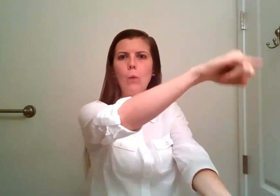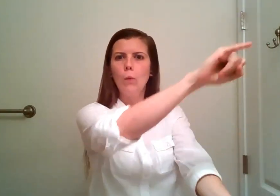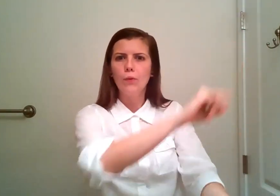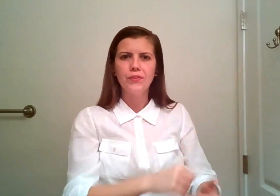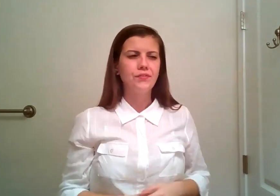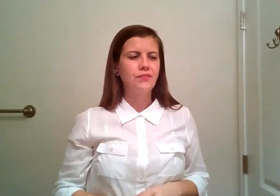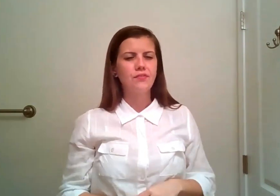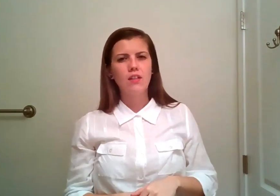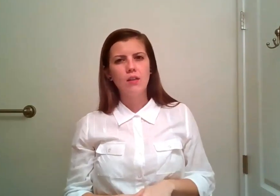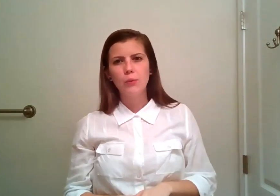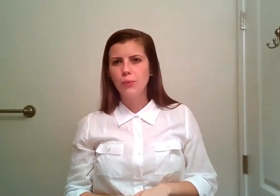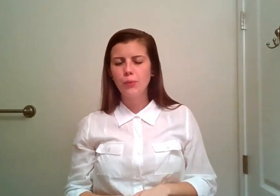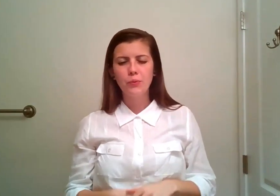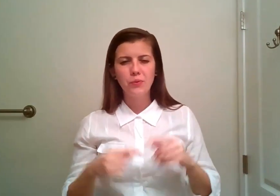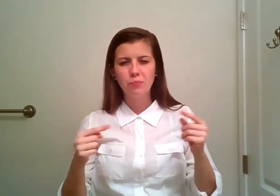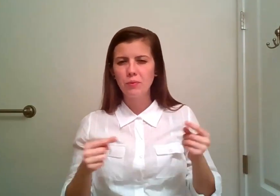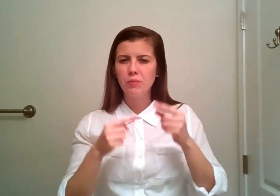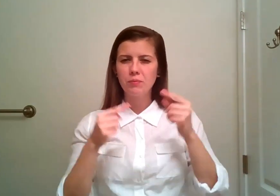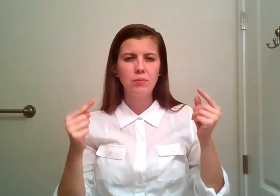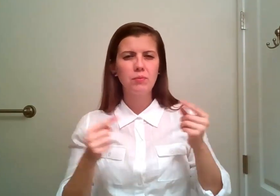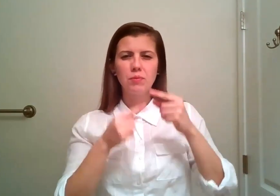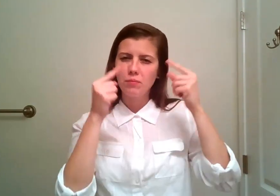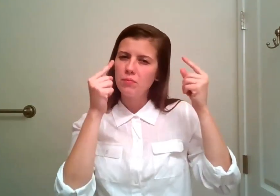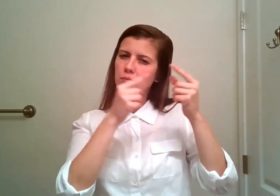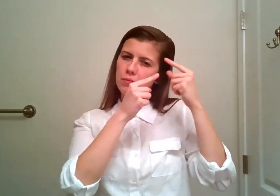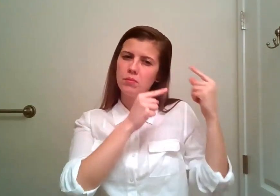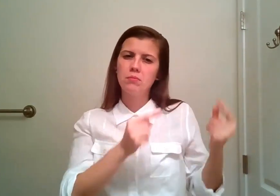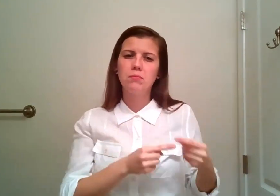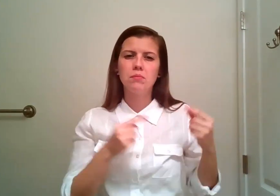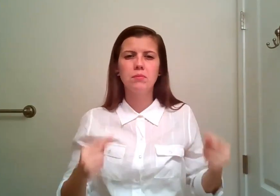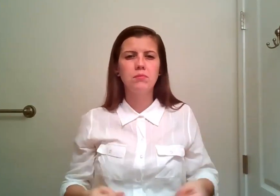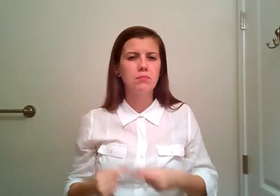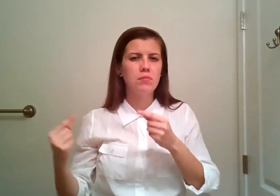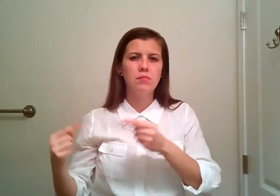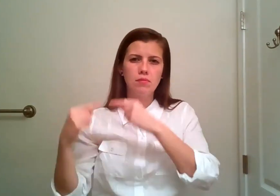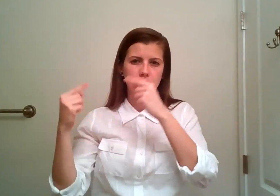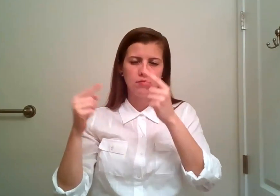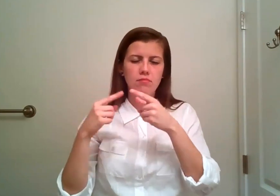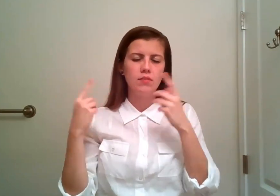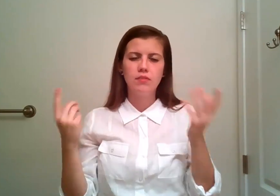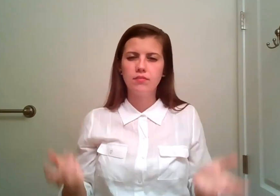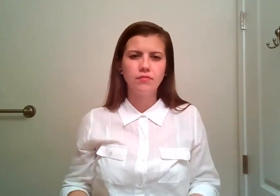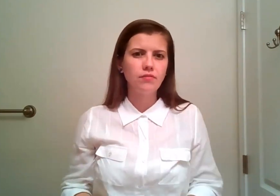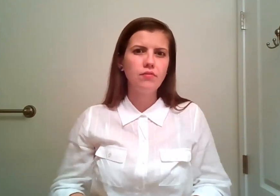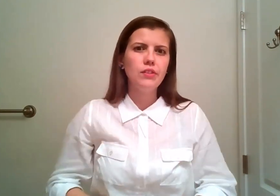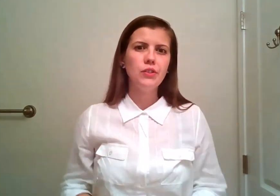I had tubes and wires coming from my arms. I was in so much pain all over my